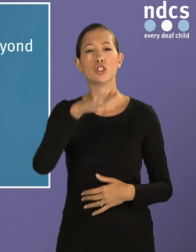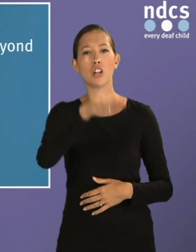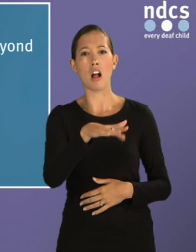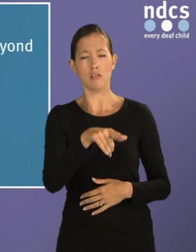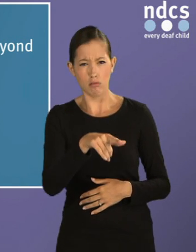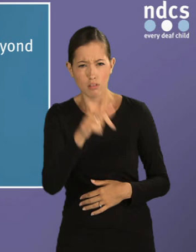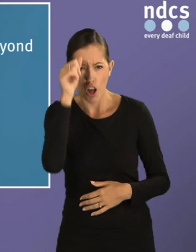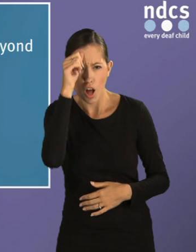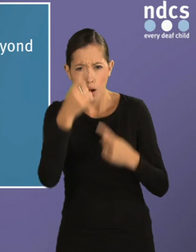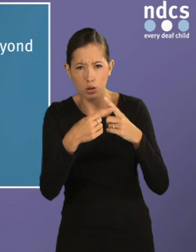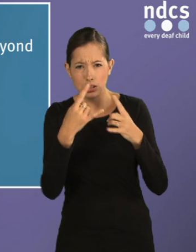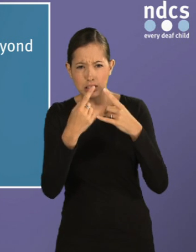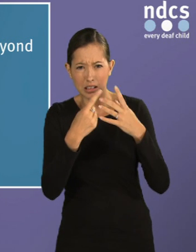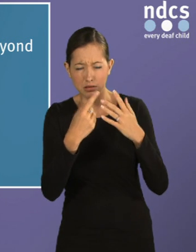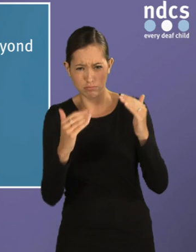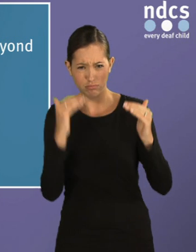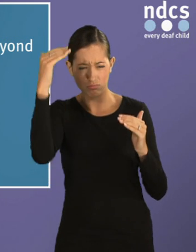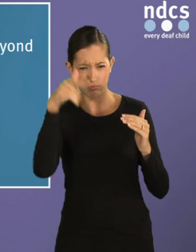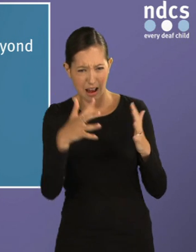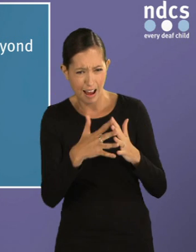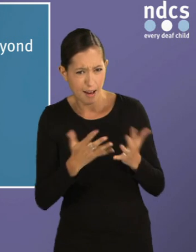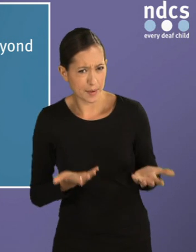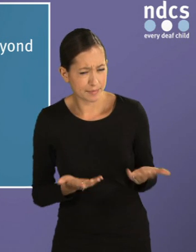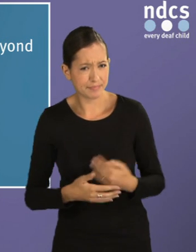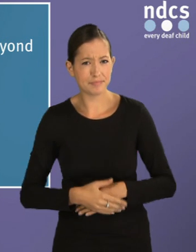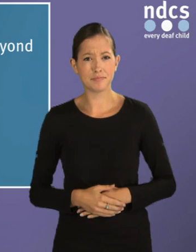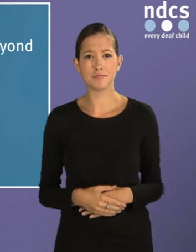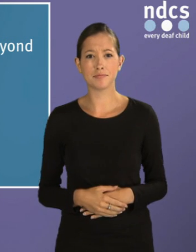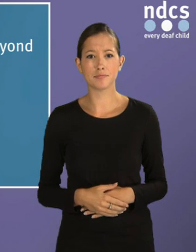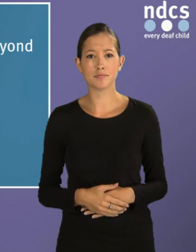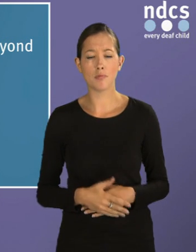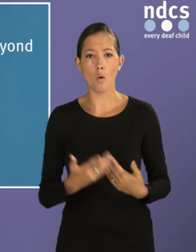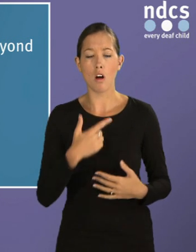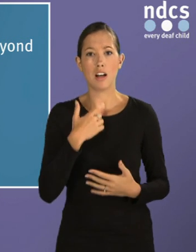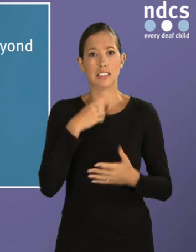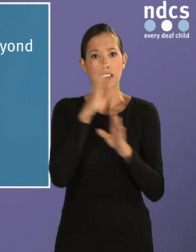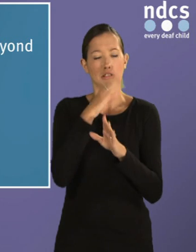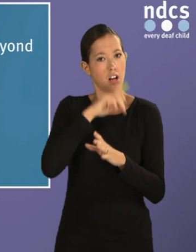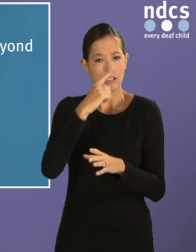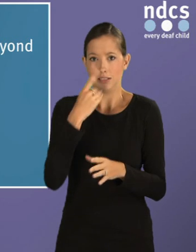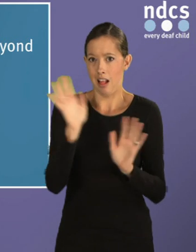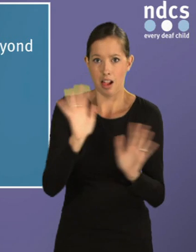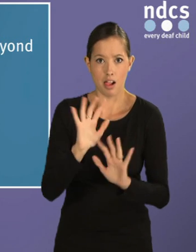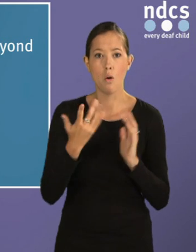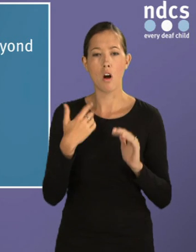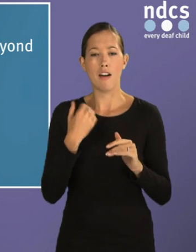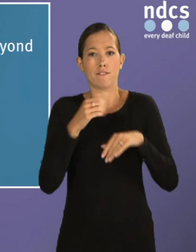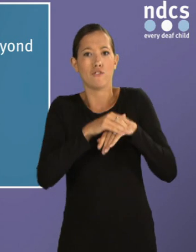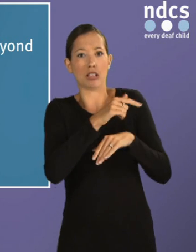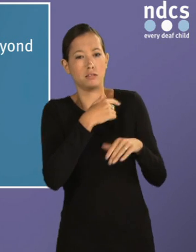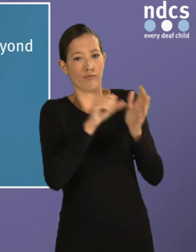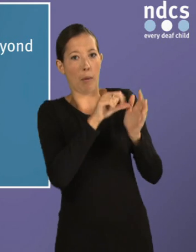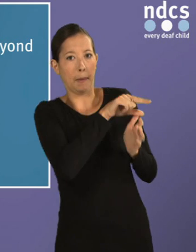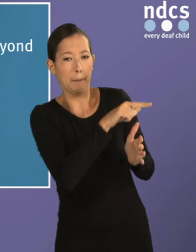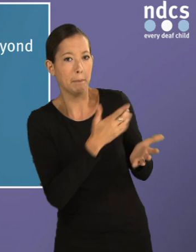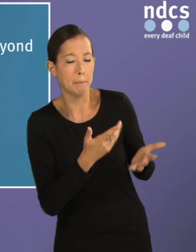showing that they have sexual knowledge beyond their age or developmental level, saying they have secrets they cannot tell or having a friend